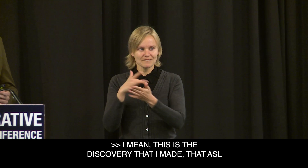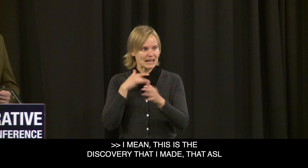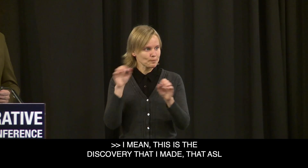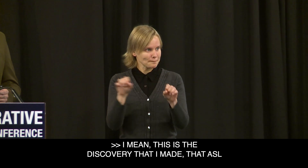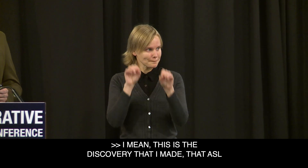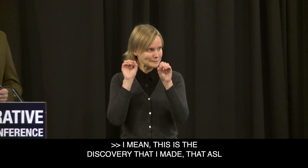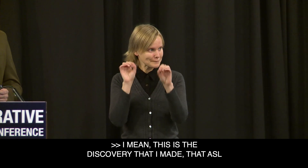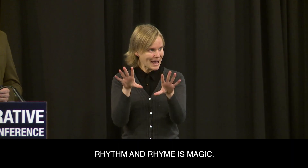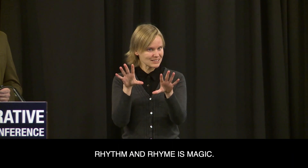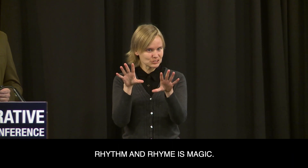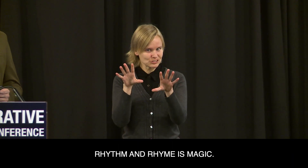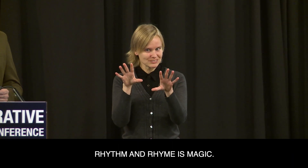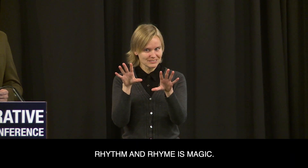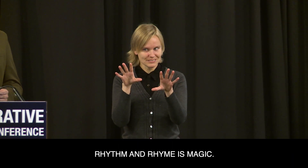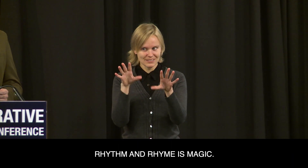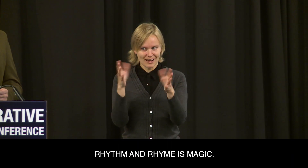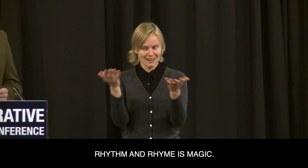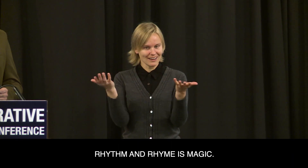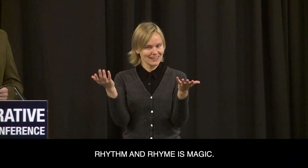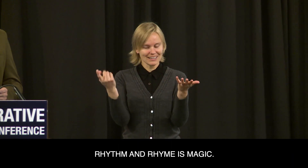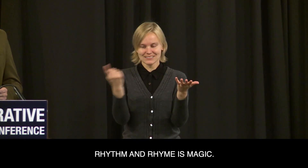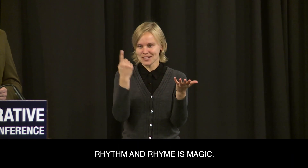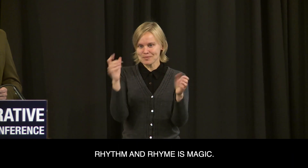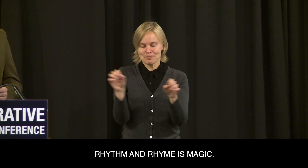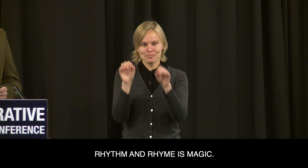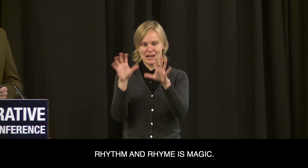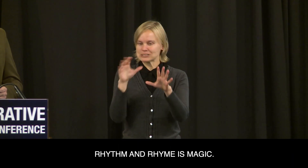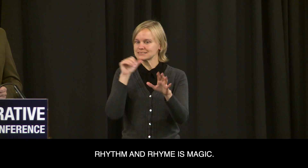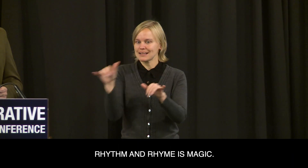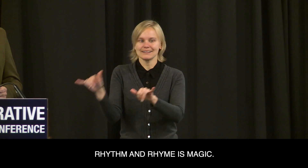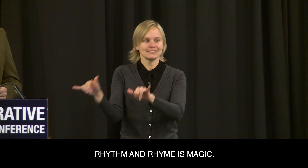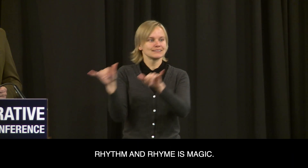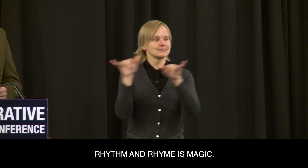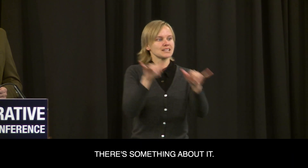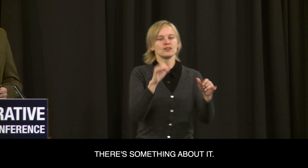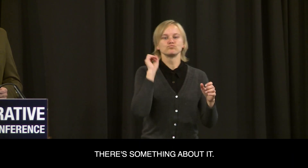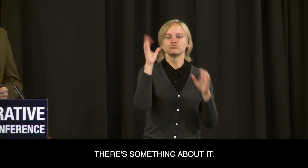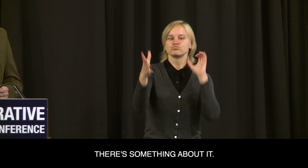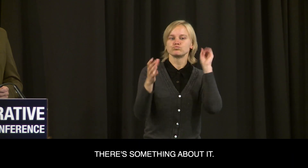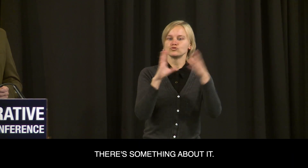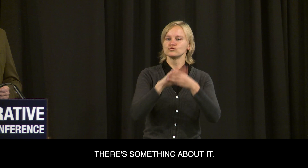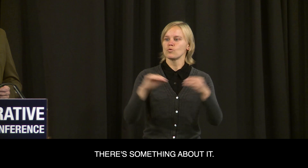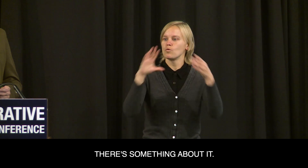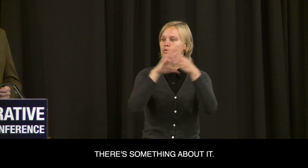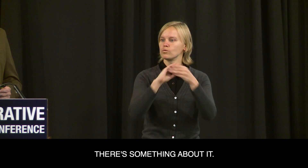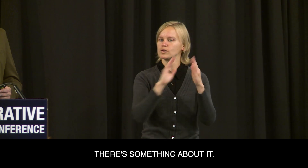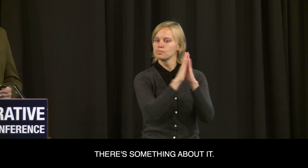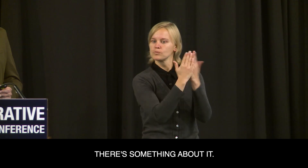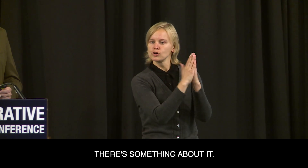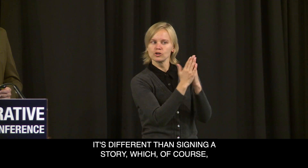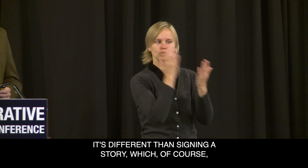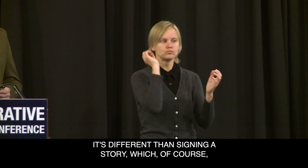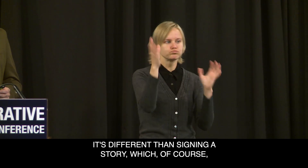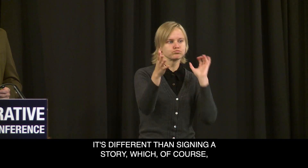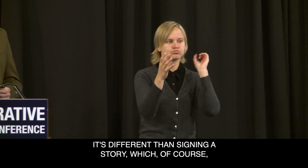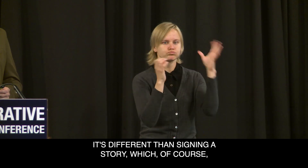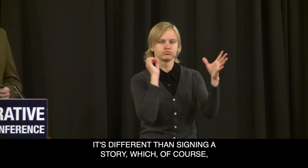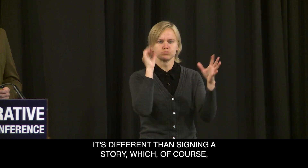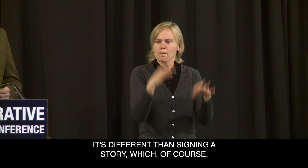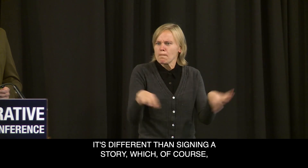that ASL, rhythm and rhyme, is magic. There's something about it. It's different than signing a story,